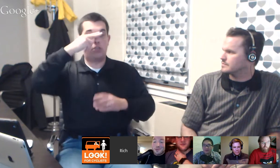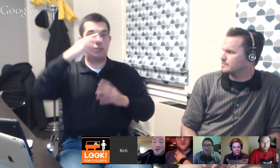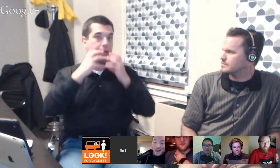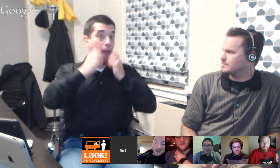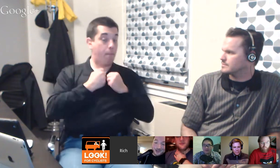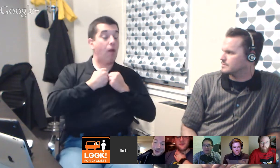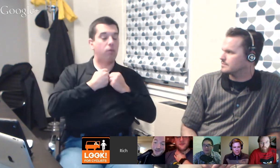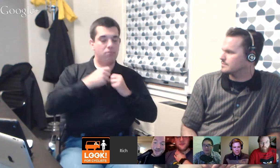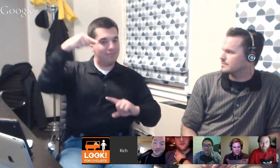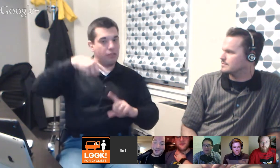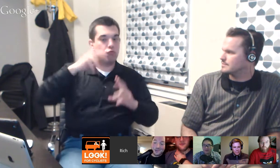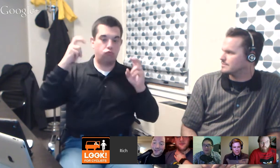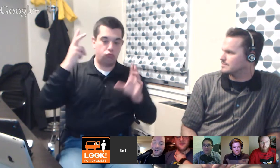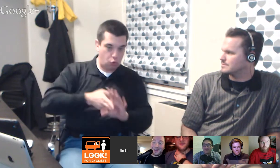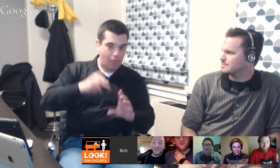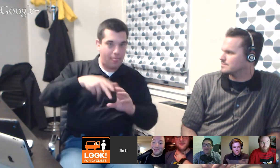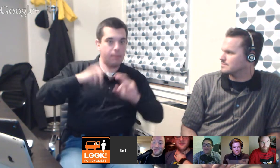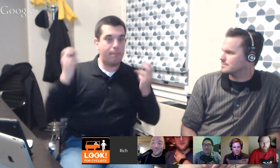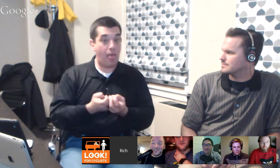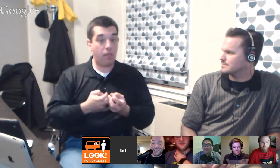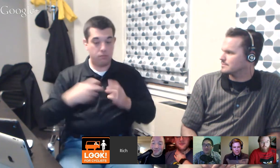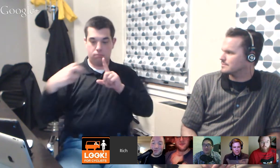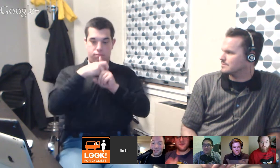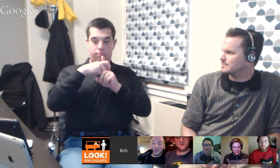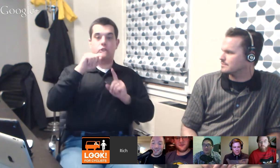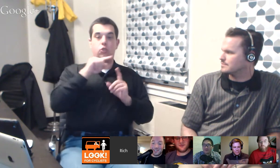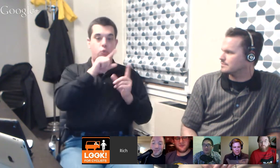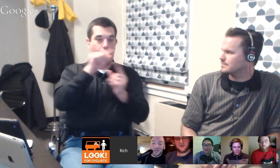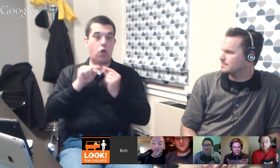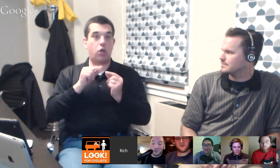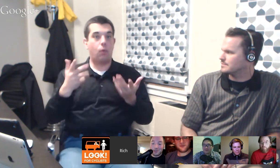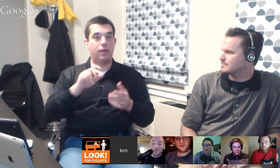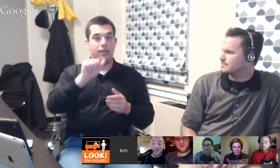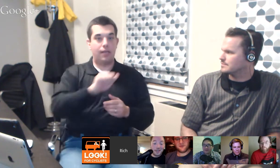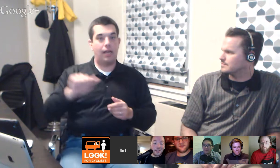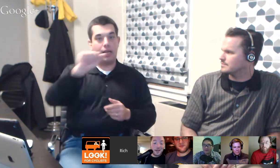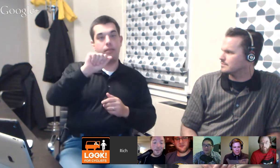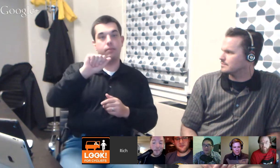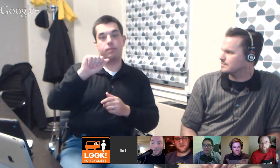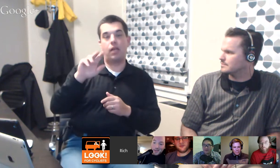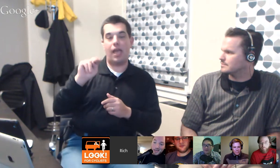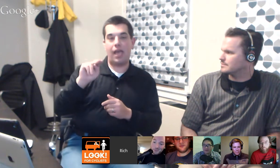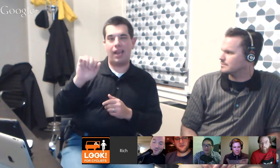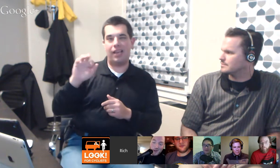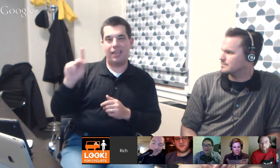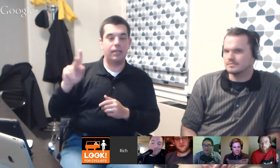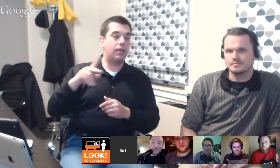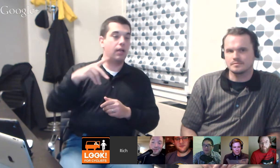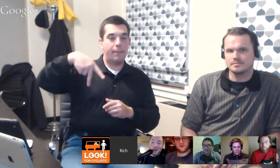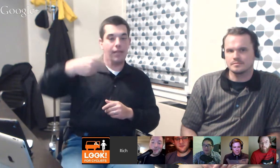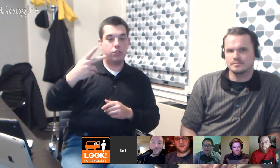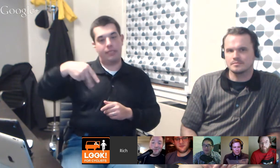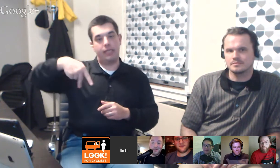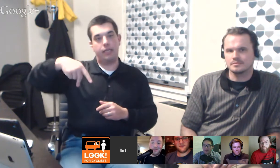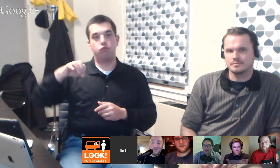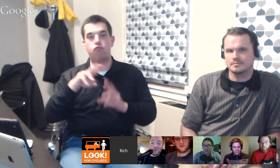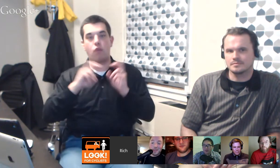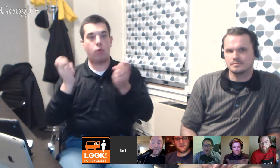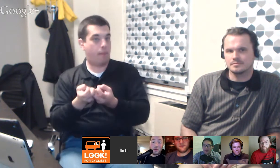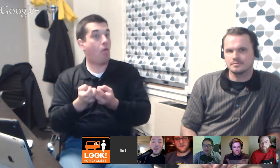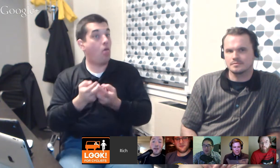you need to be on this panel. So hit me up on Twitter if you're interested. My Twitter handle is SammyK, or just hit up PHP Roundtable. Always looking